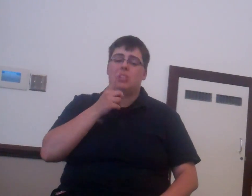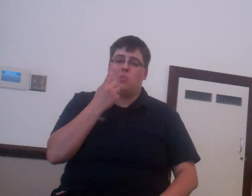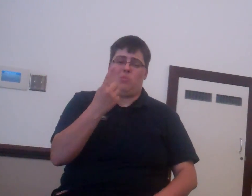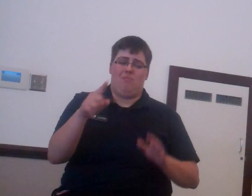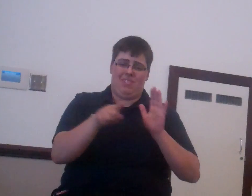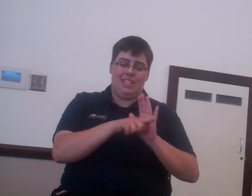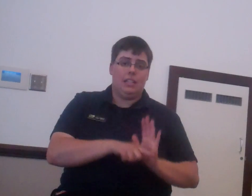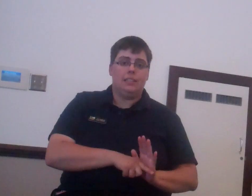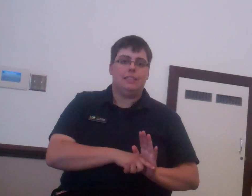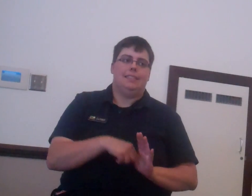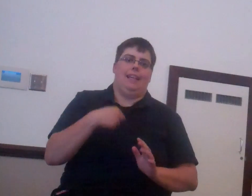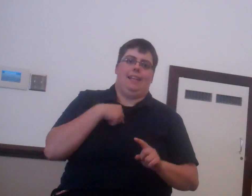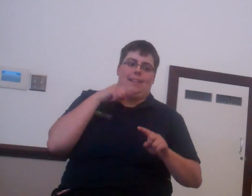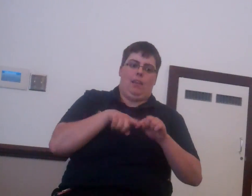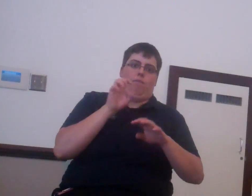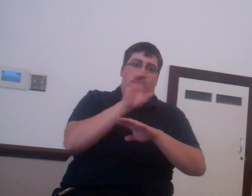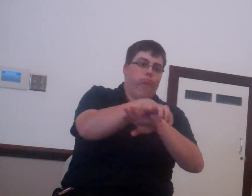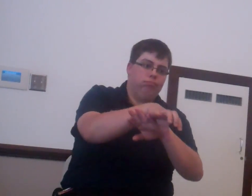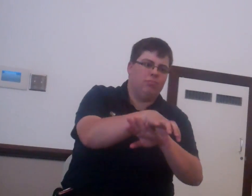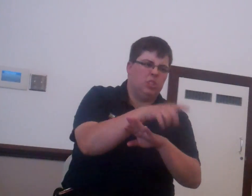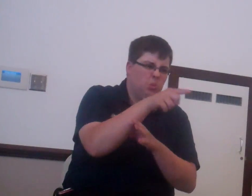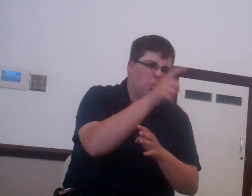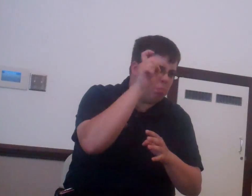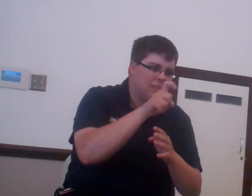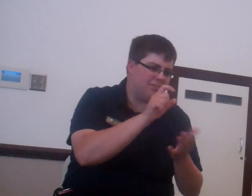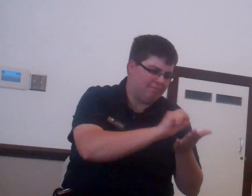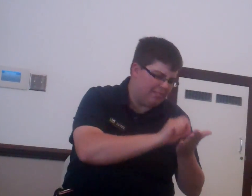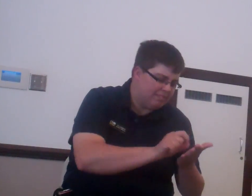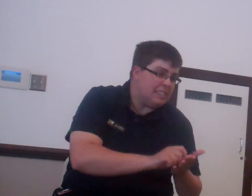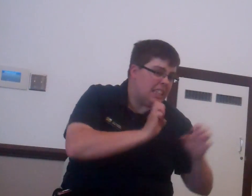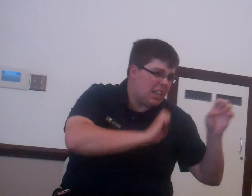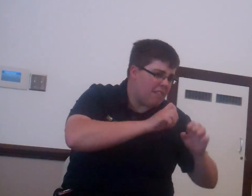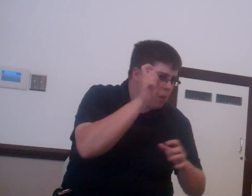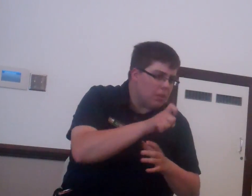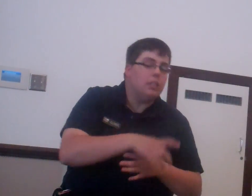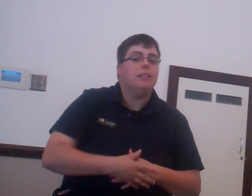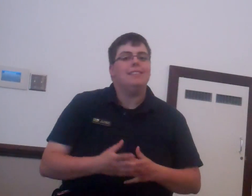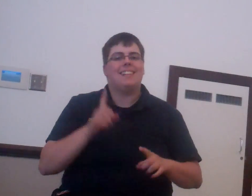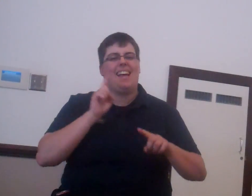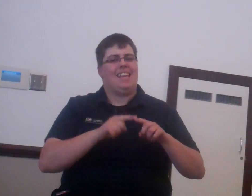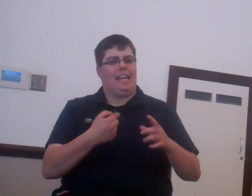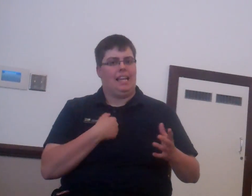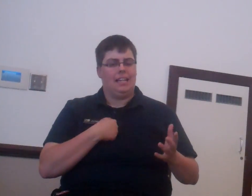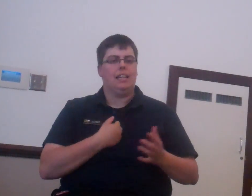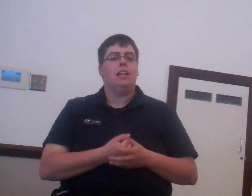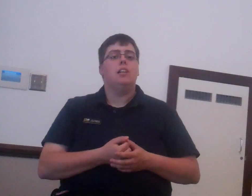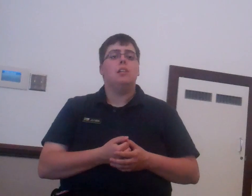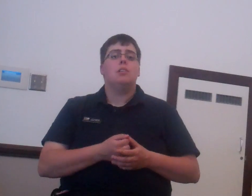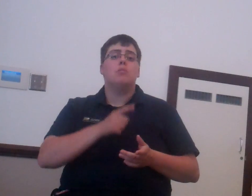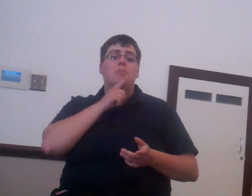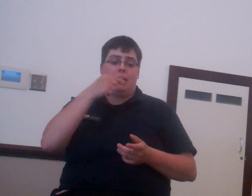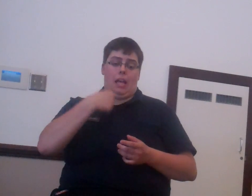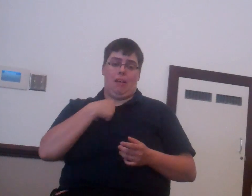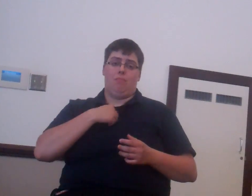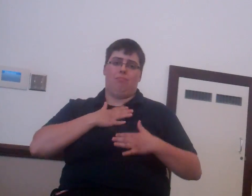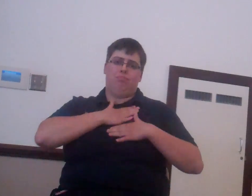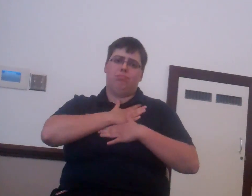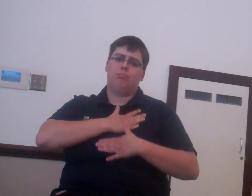it, right? And so we definitely really appreciate feedback from each and every student. And so I guess this is just my plea